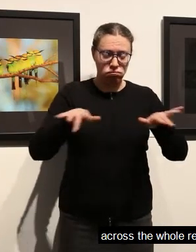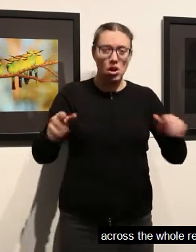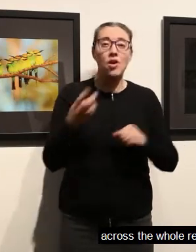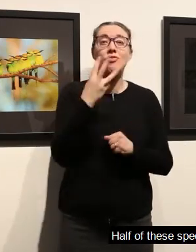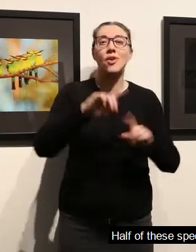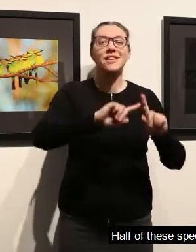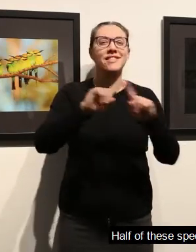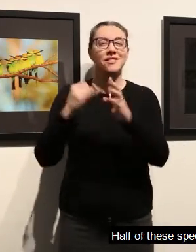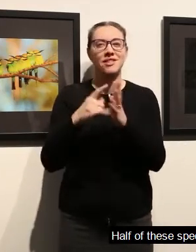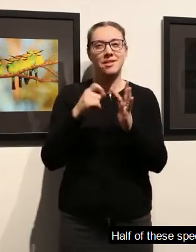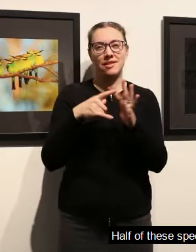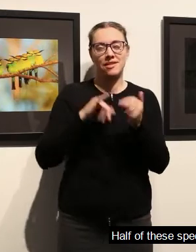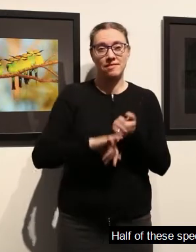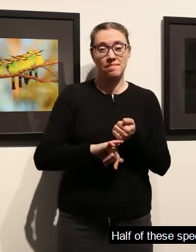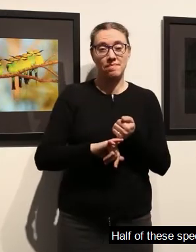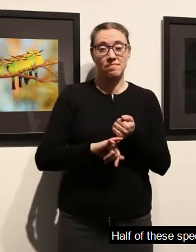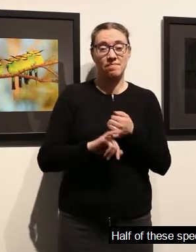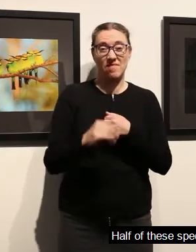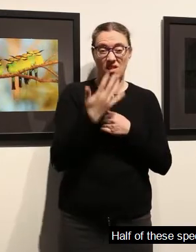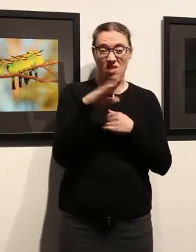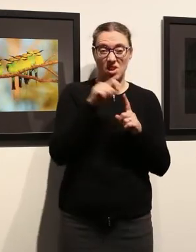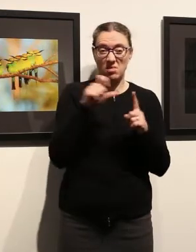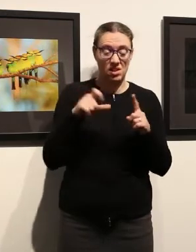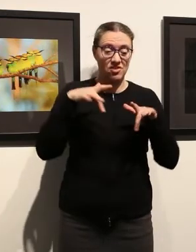today. Half of these species are undescribed.